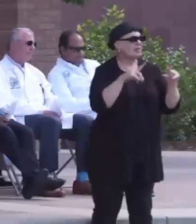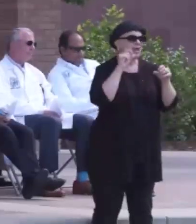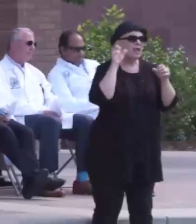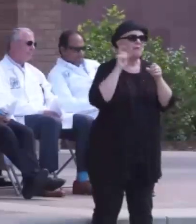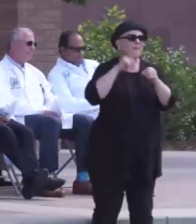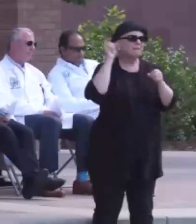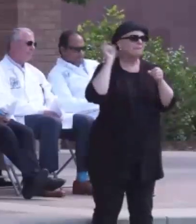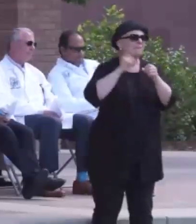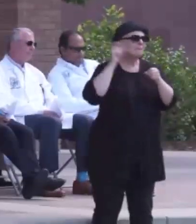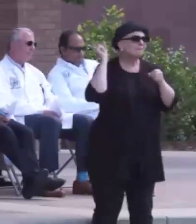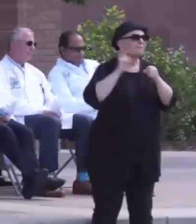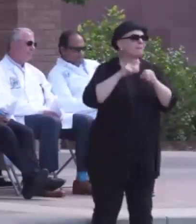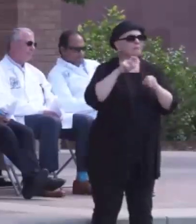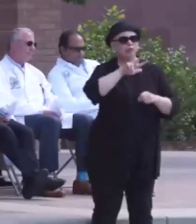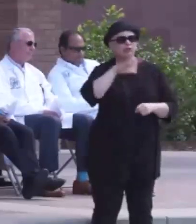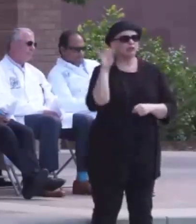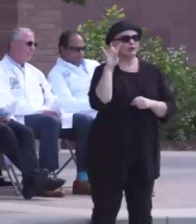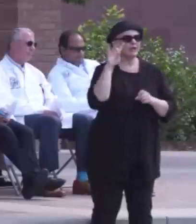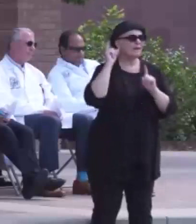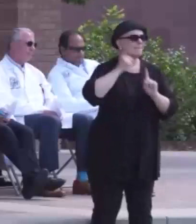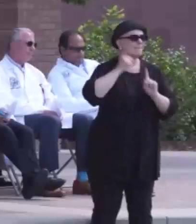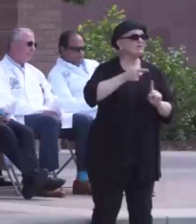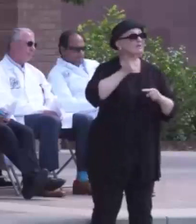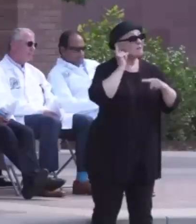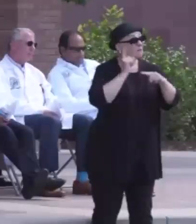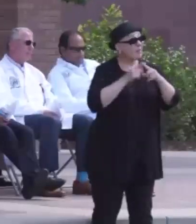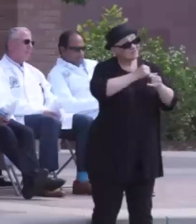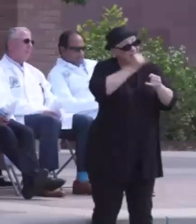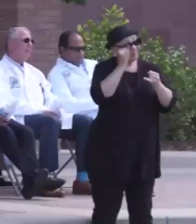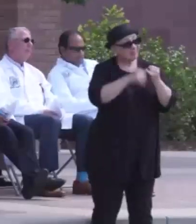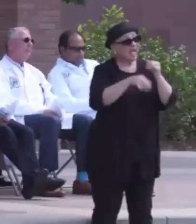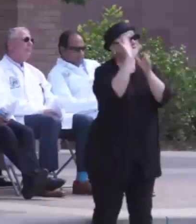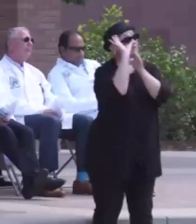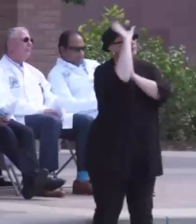including the three-pointer to seal the game at the end.